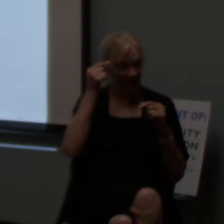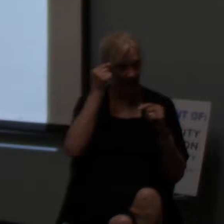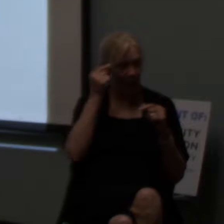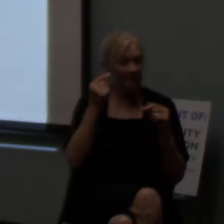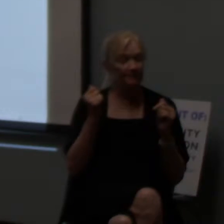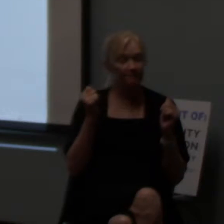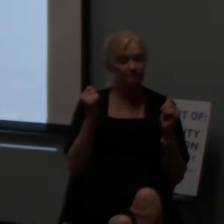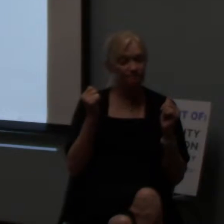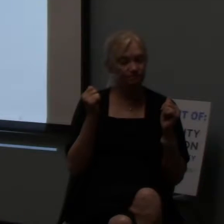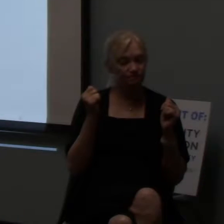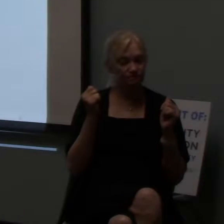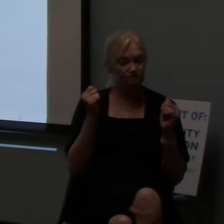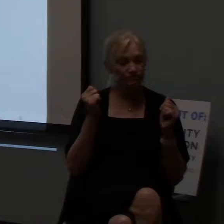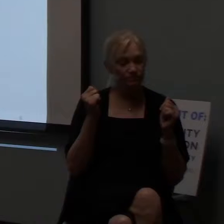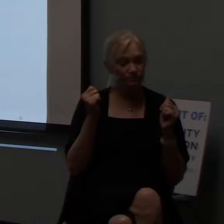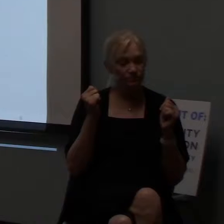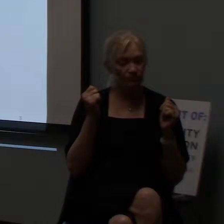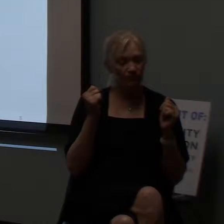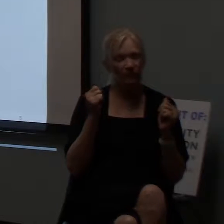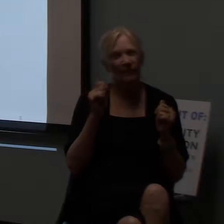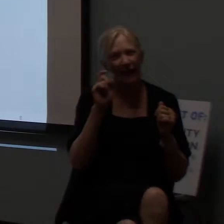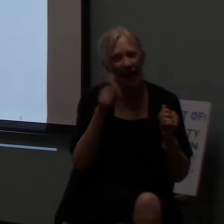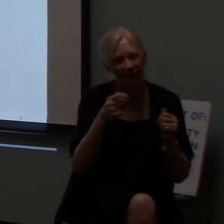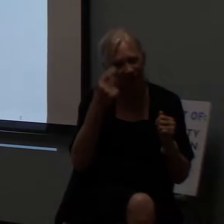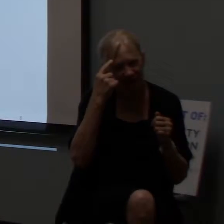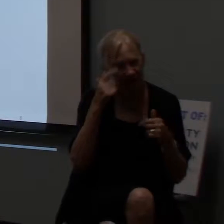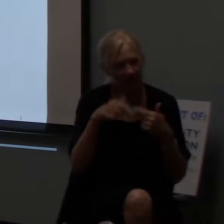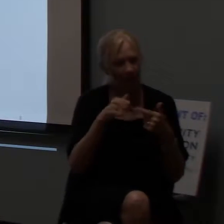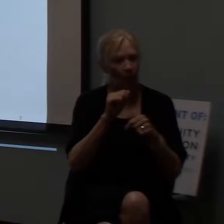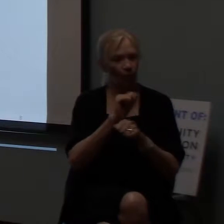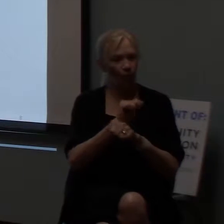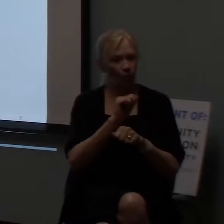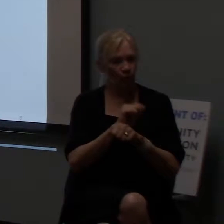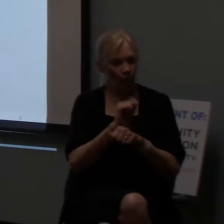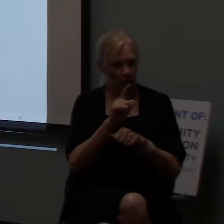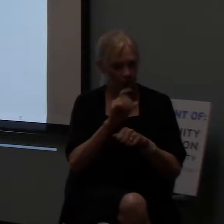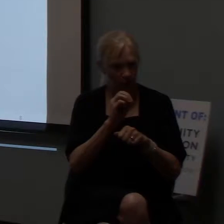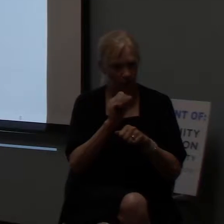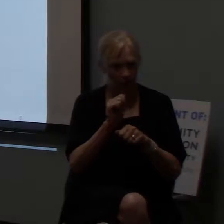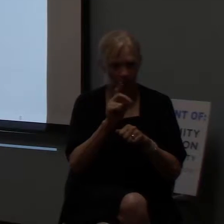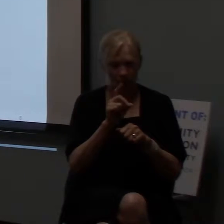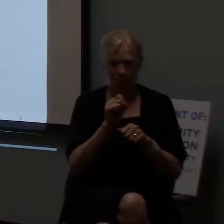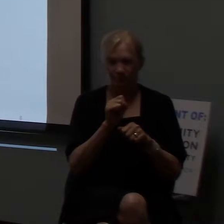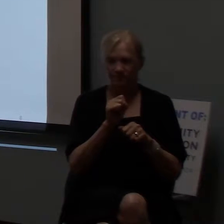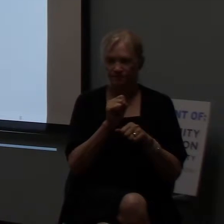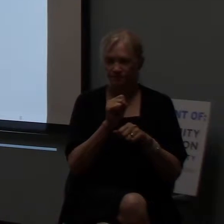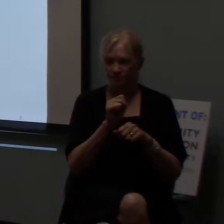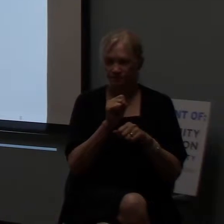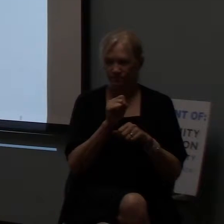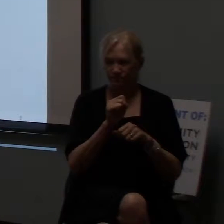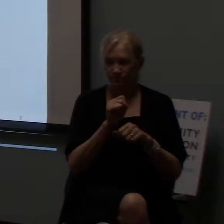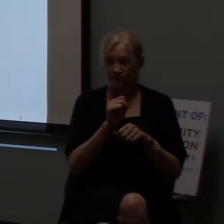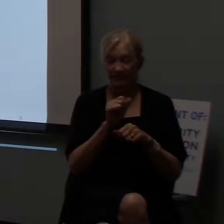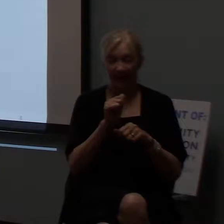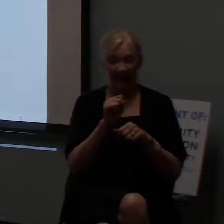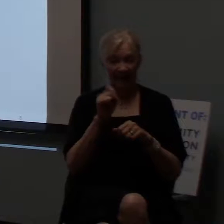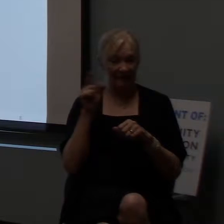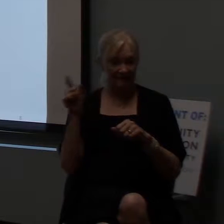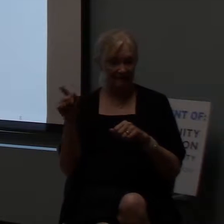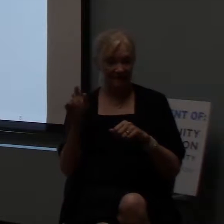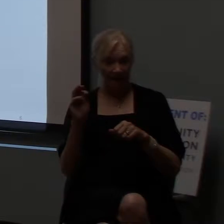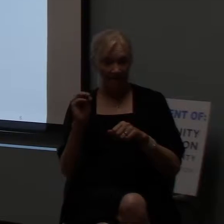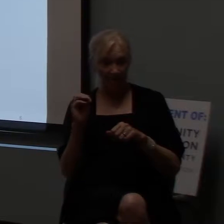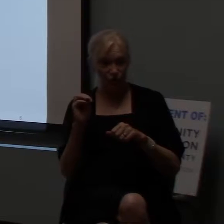that under that, I think we need to think about workloads and expectations of the commissioners. So as Michelle has been discussing, and